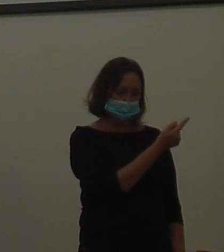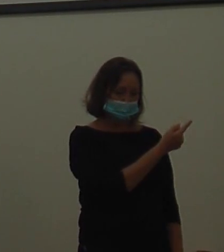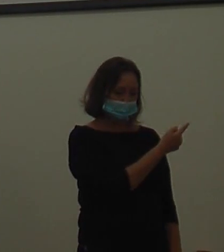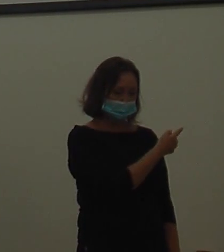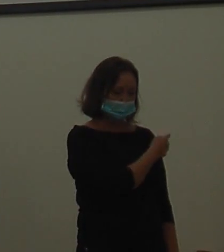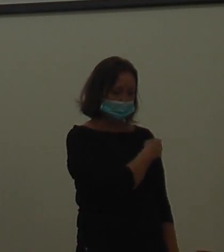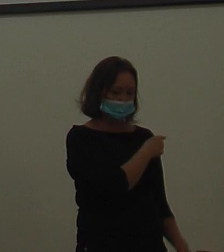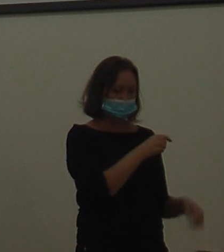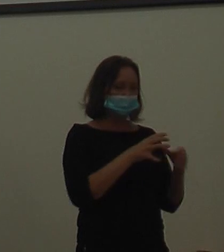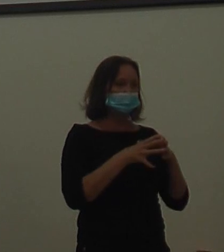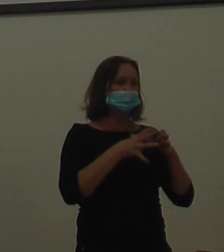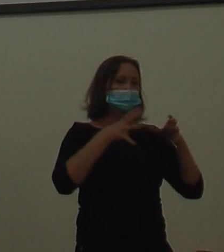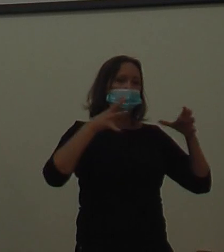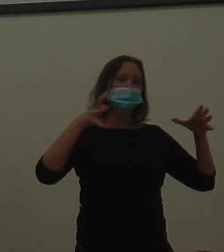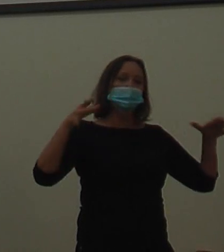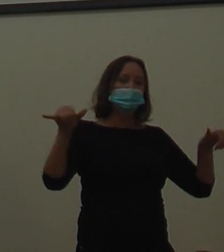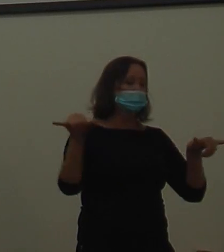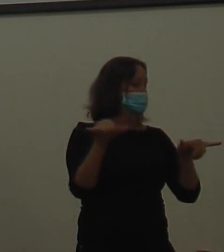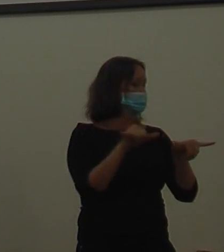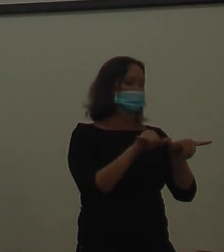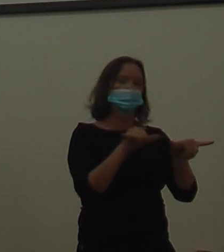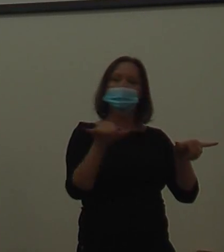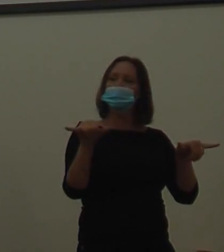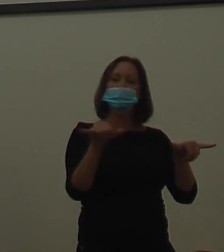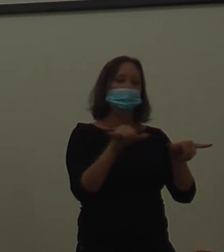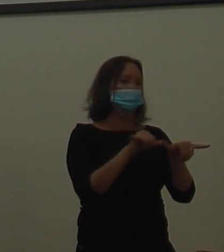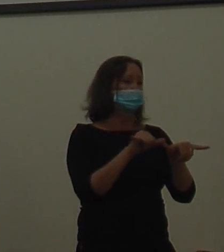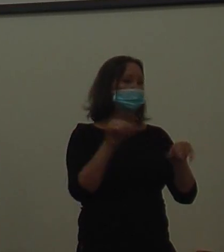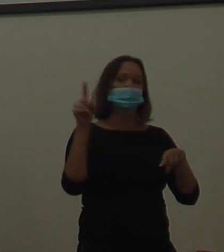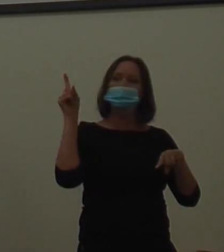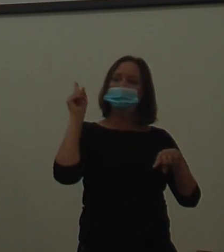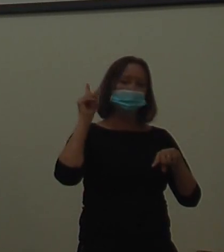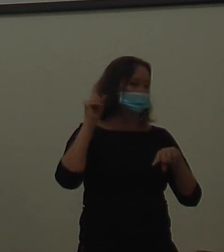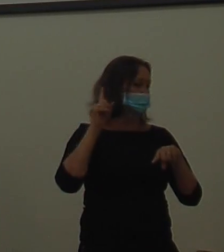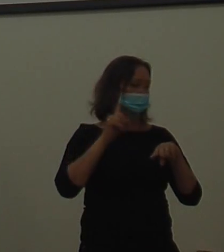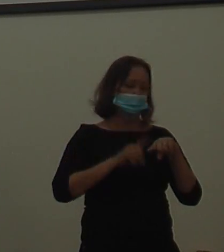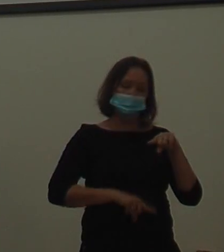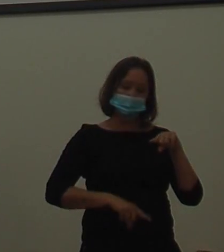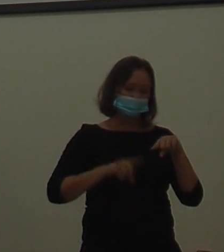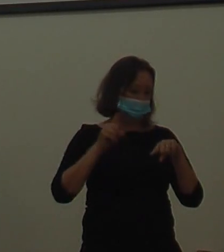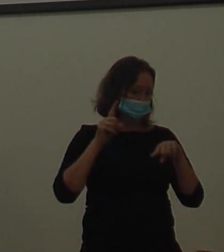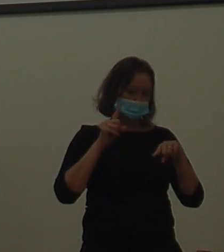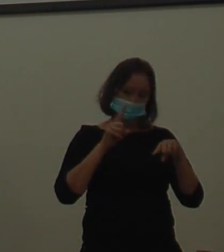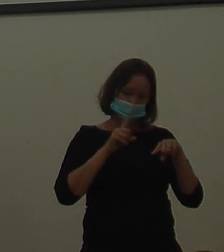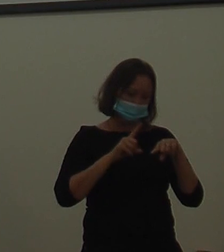us, how vast beyond all